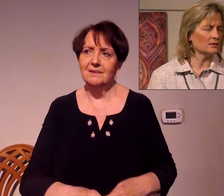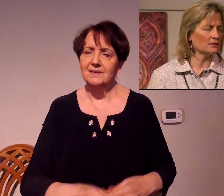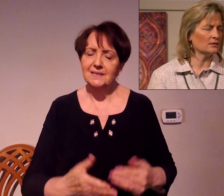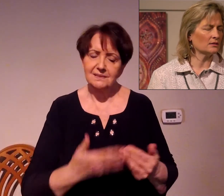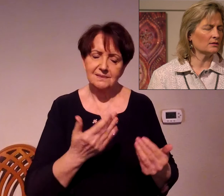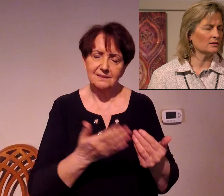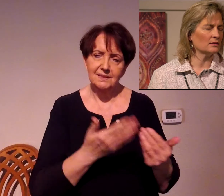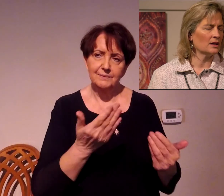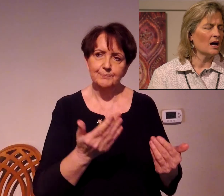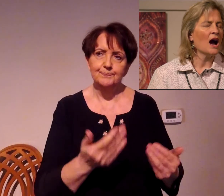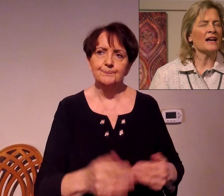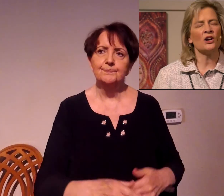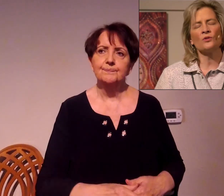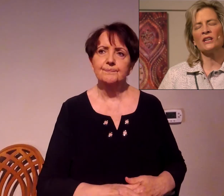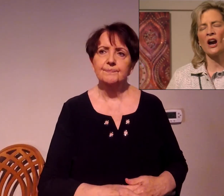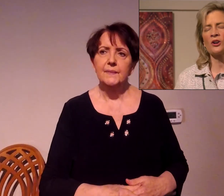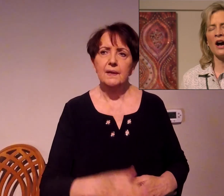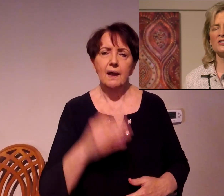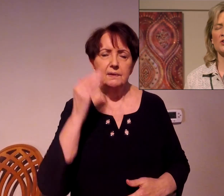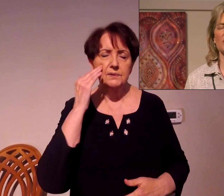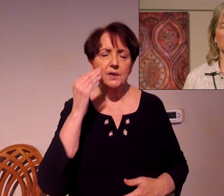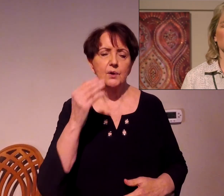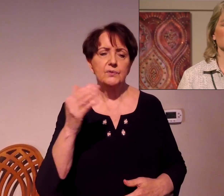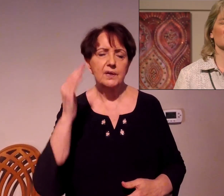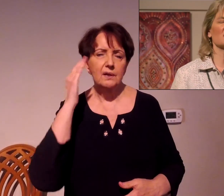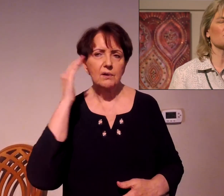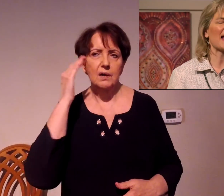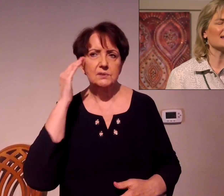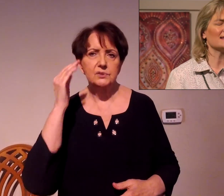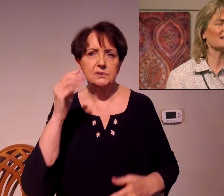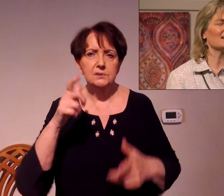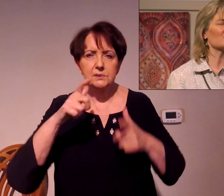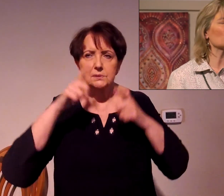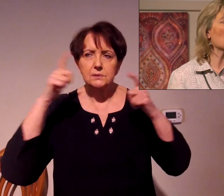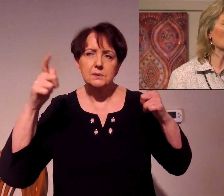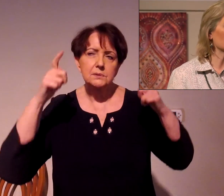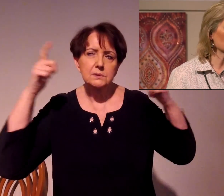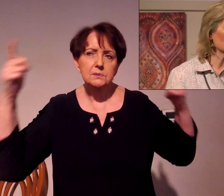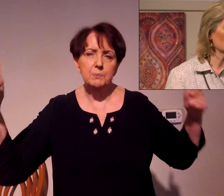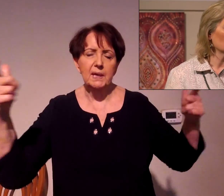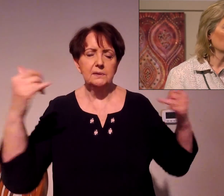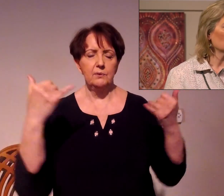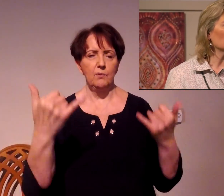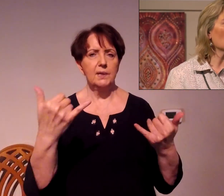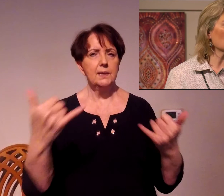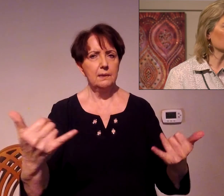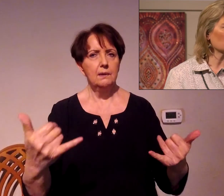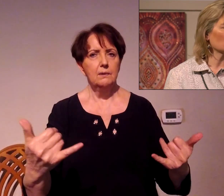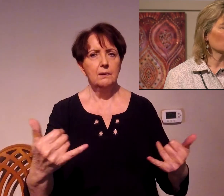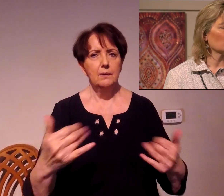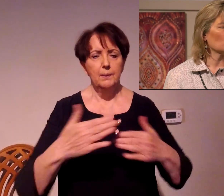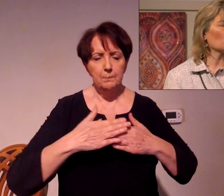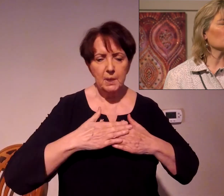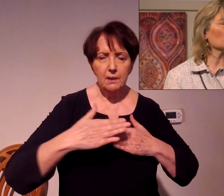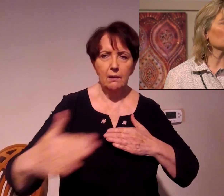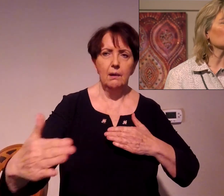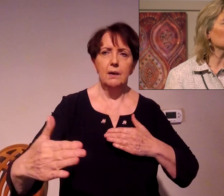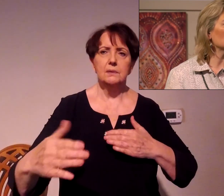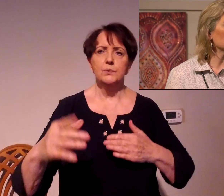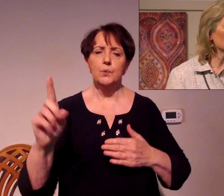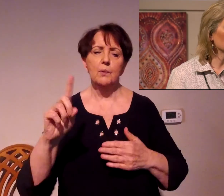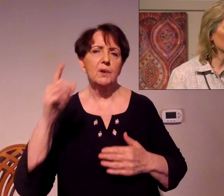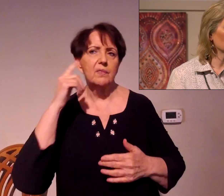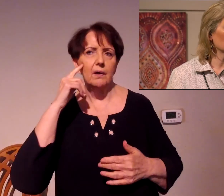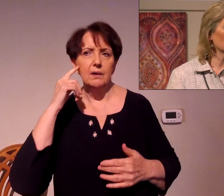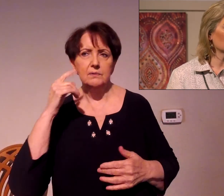easily. I know that our consciousness is expanded in this moment beyond where we thought it